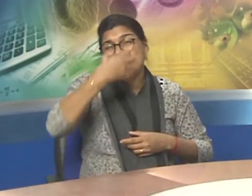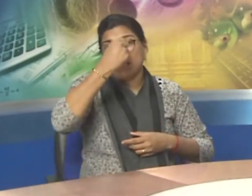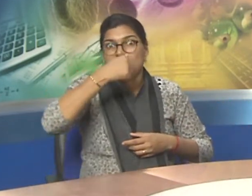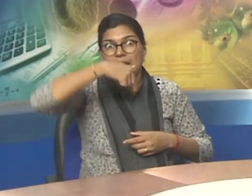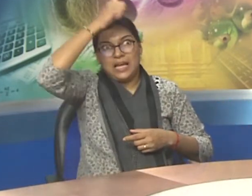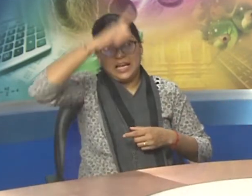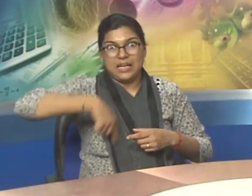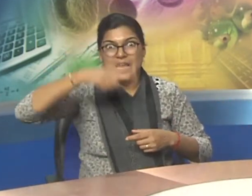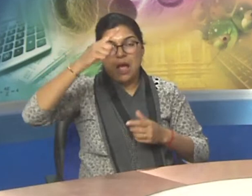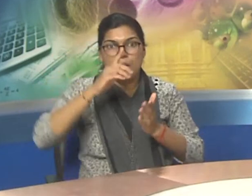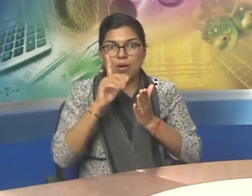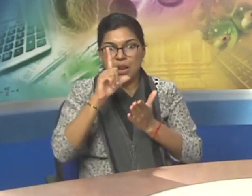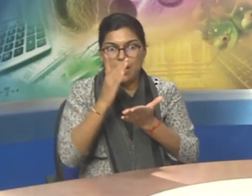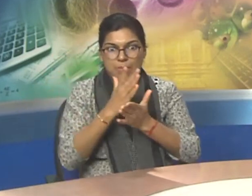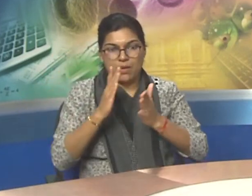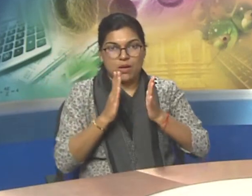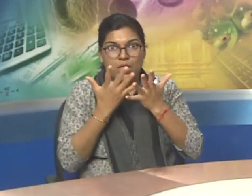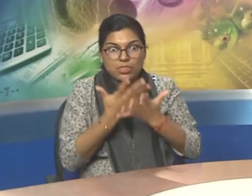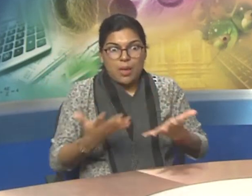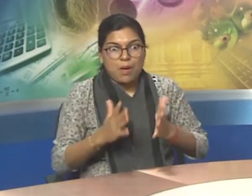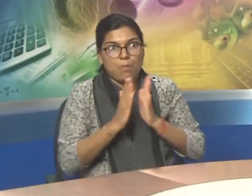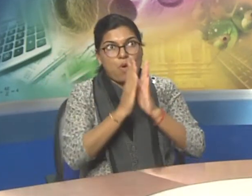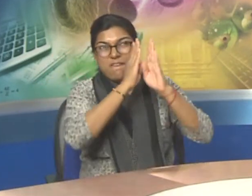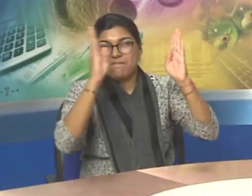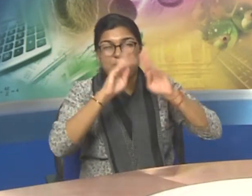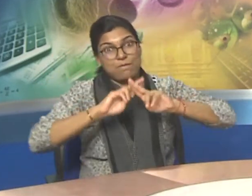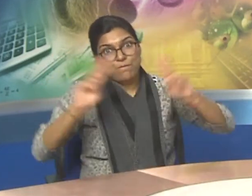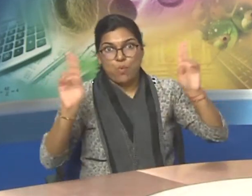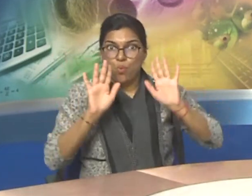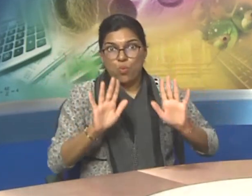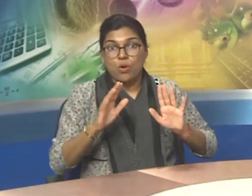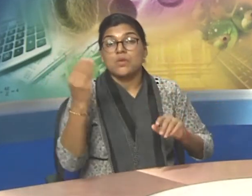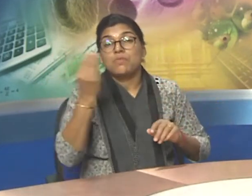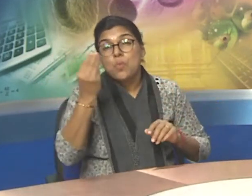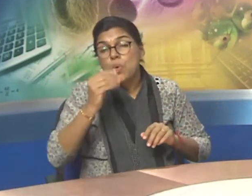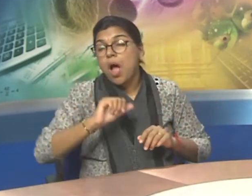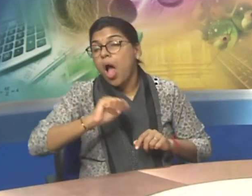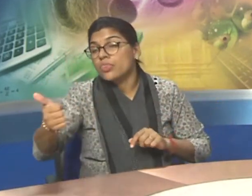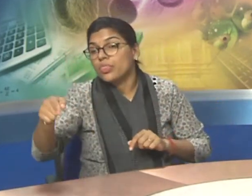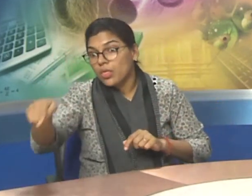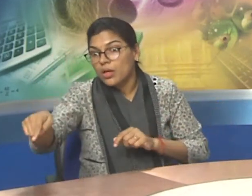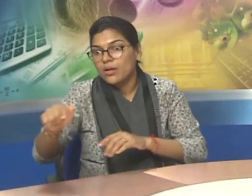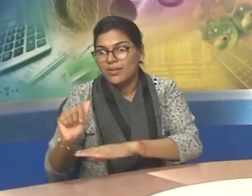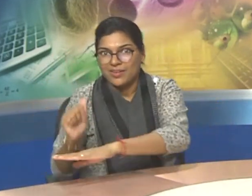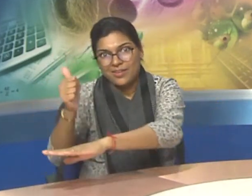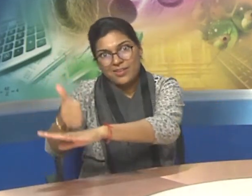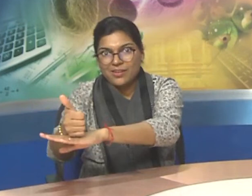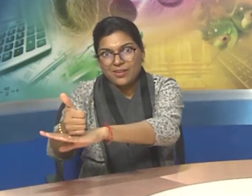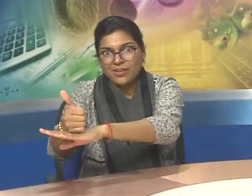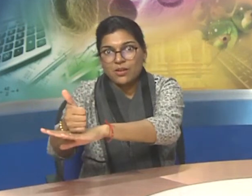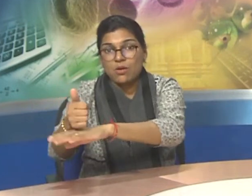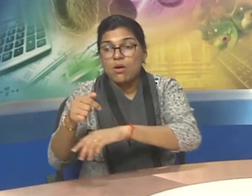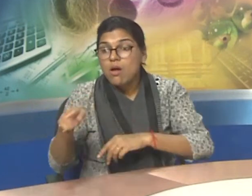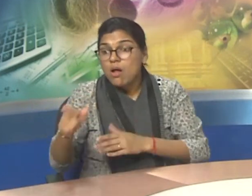It is not like that we buy the good number of books and we place them on the